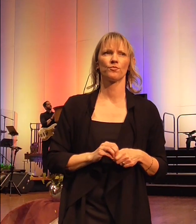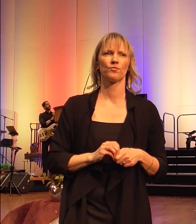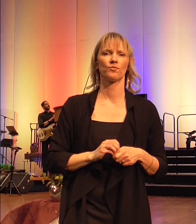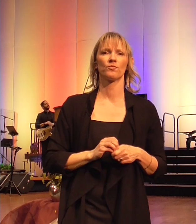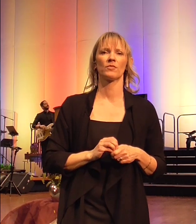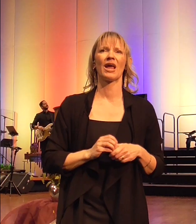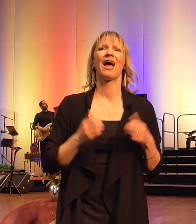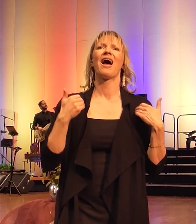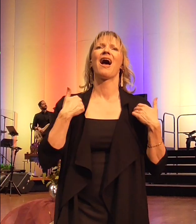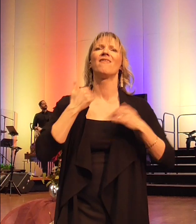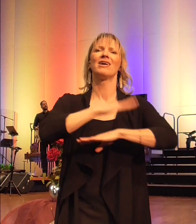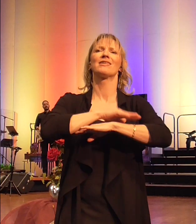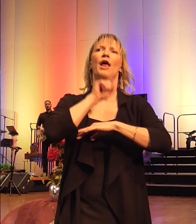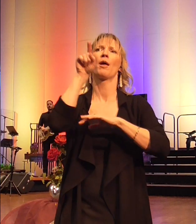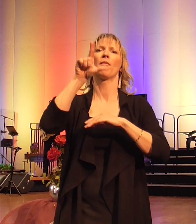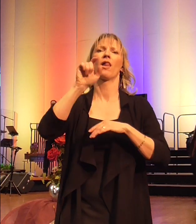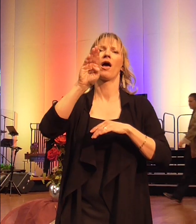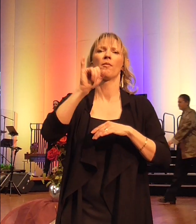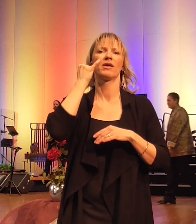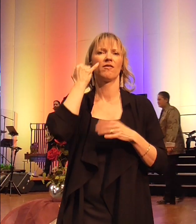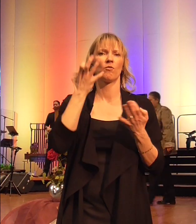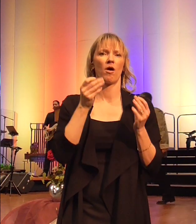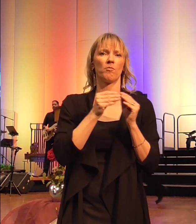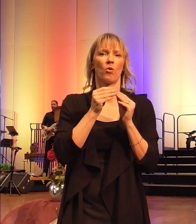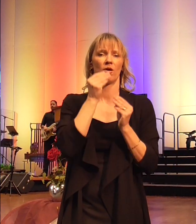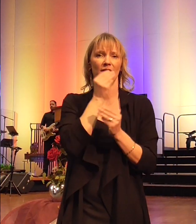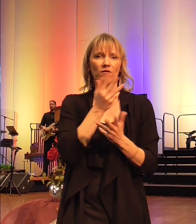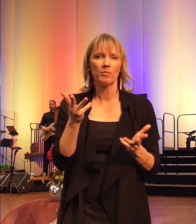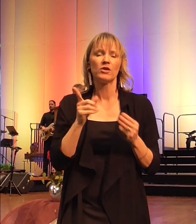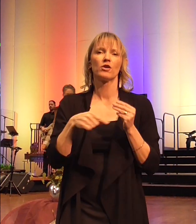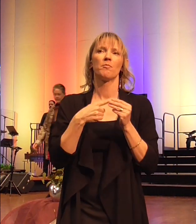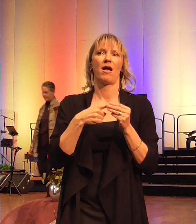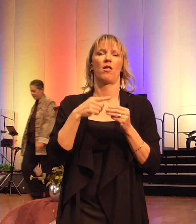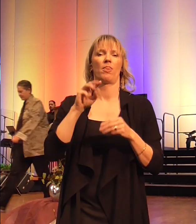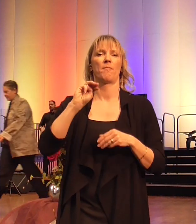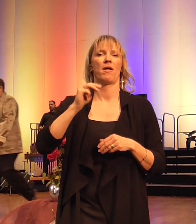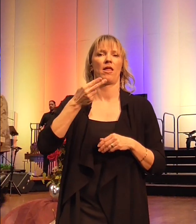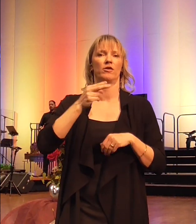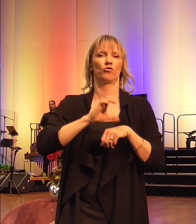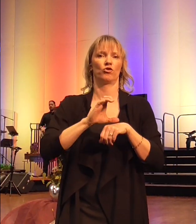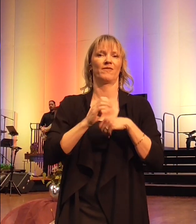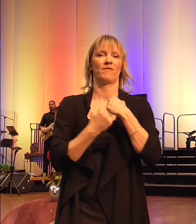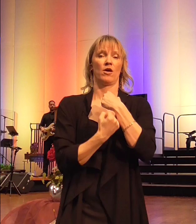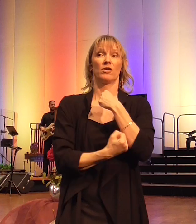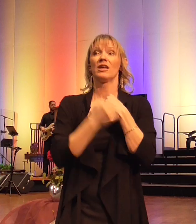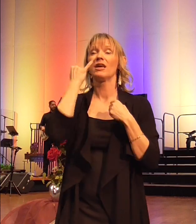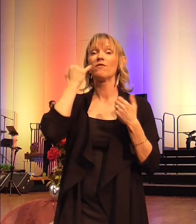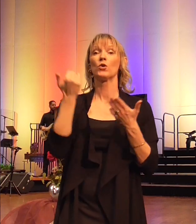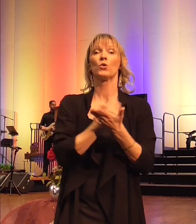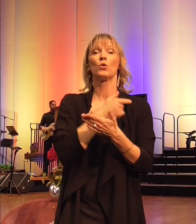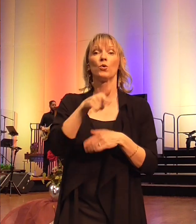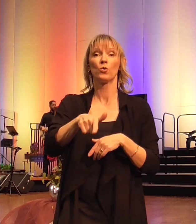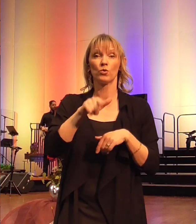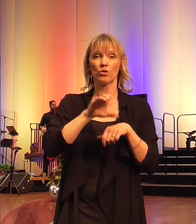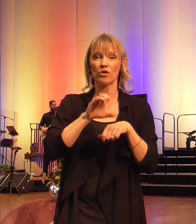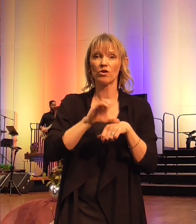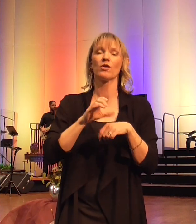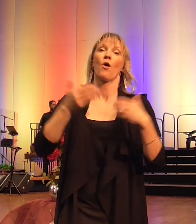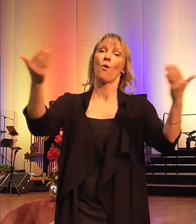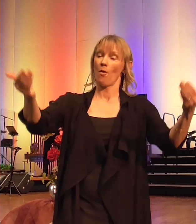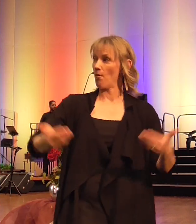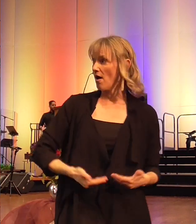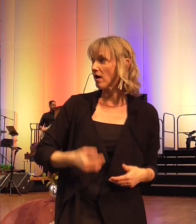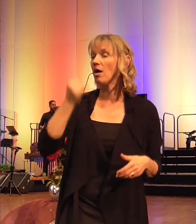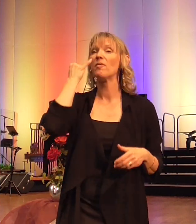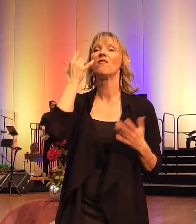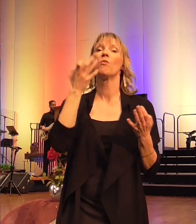There is a table out in the lobby if you'd like more information about the Mile High Foundation. And if you are new to Mile High, welcome. If